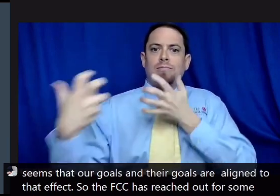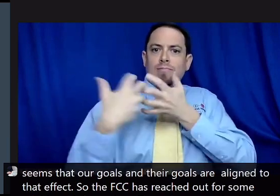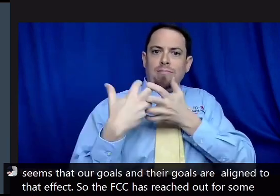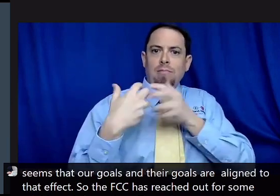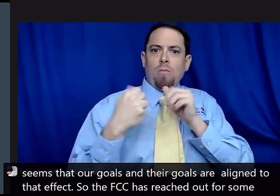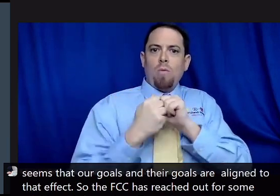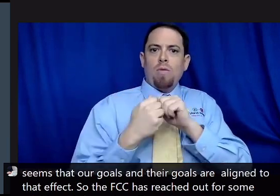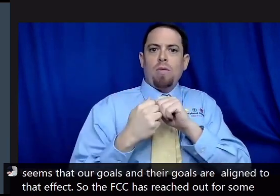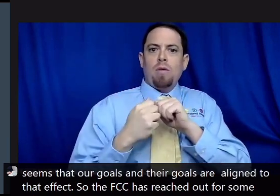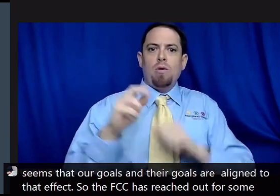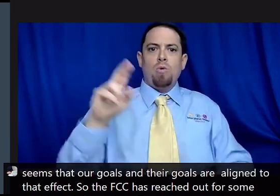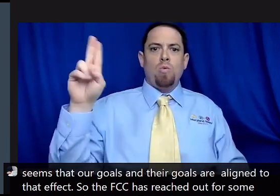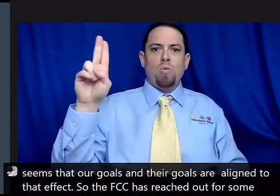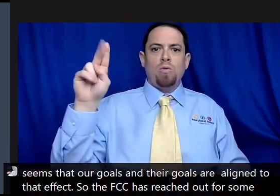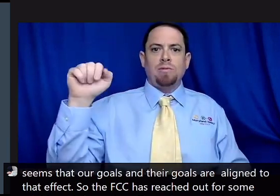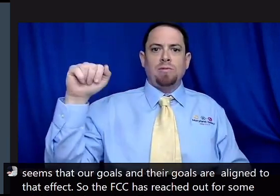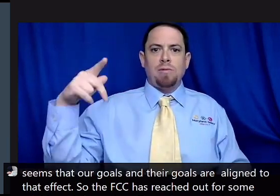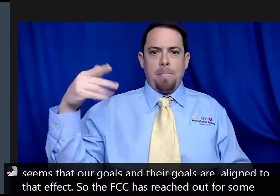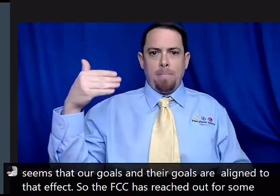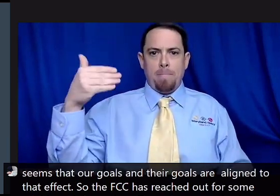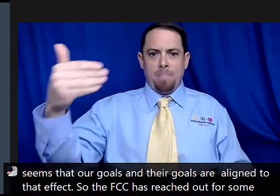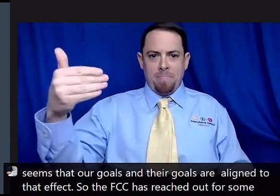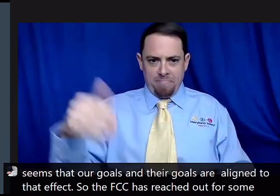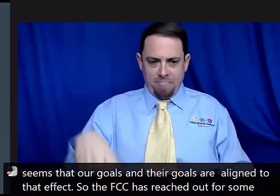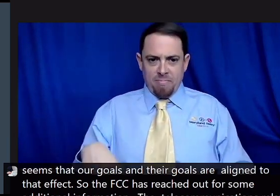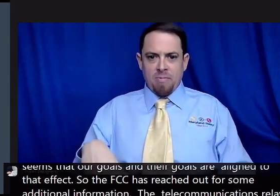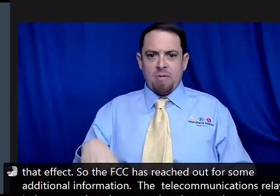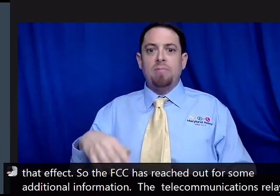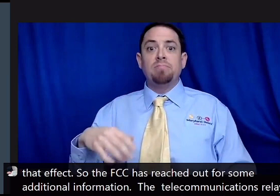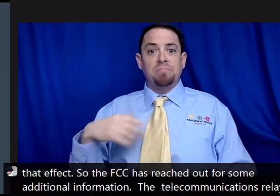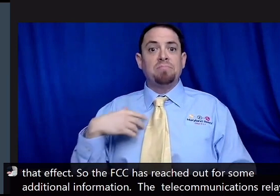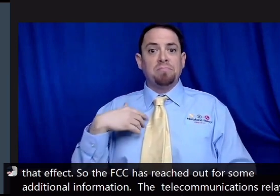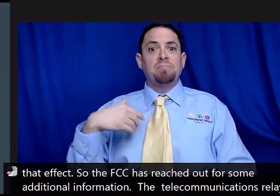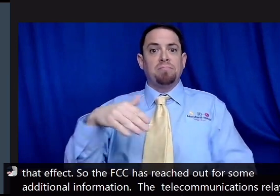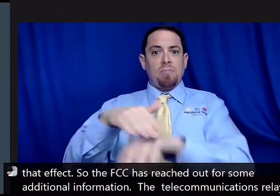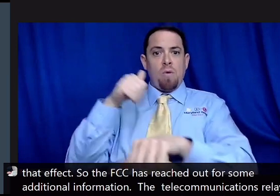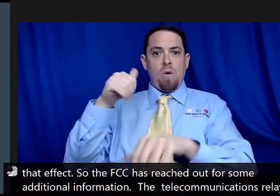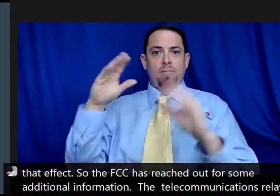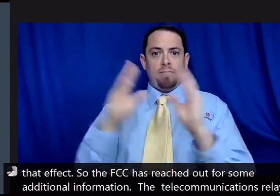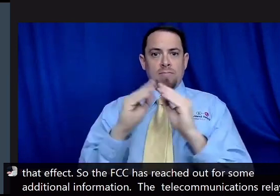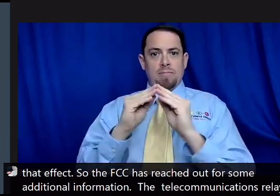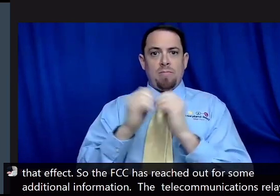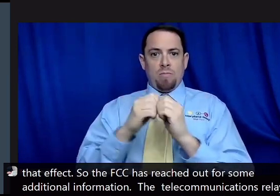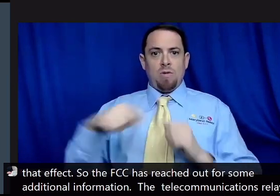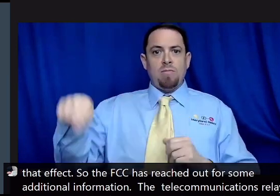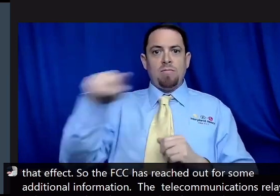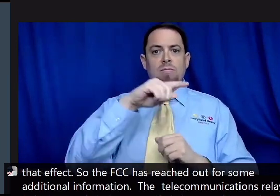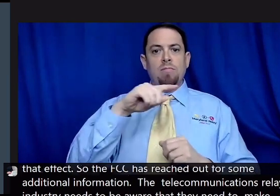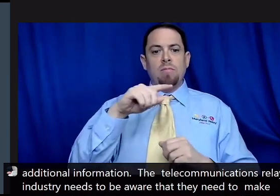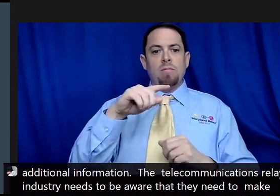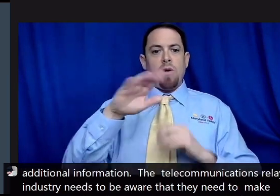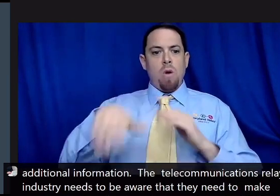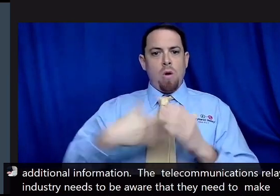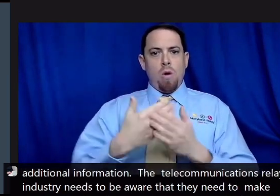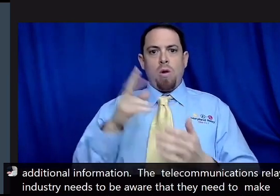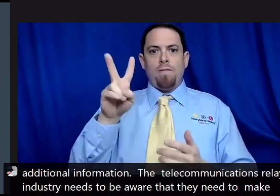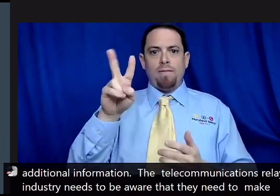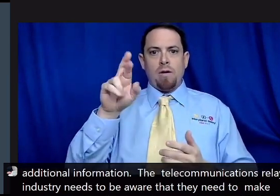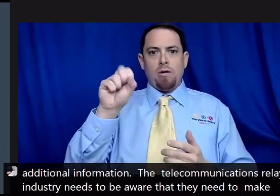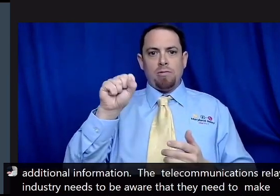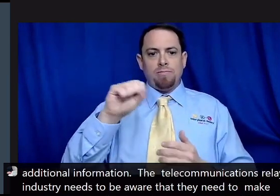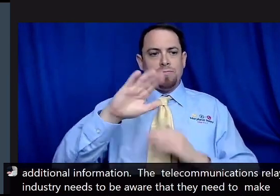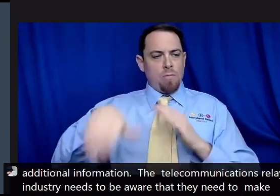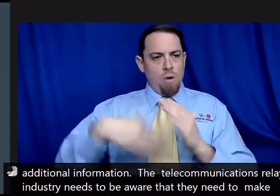that they need to make sure that their technology is compatible with UTAP moving forward, and they need to make those adjustments if